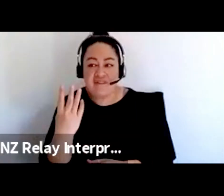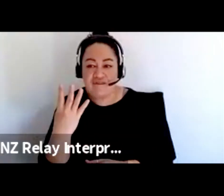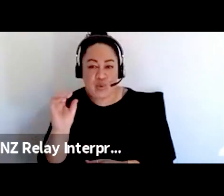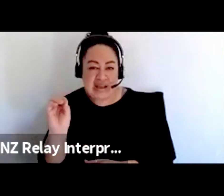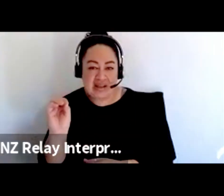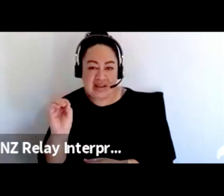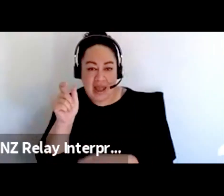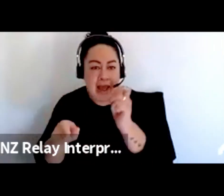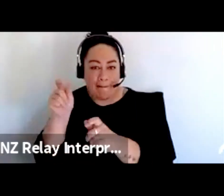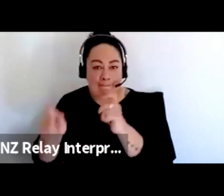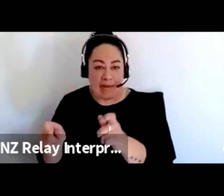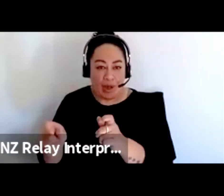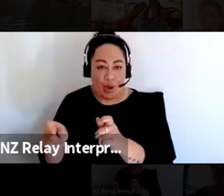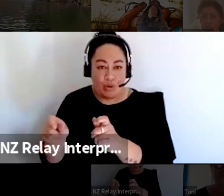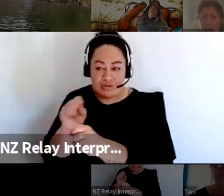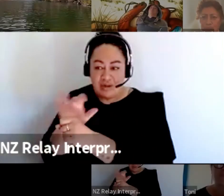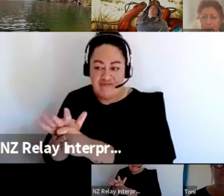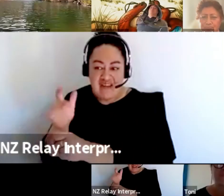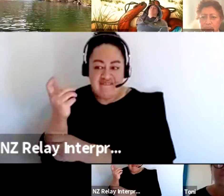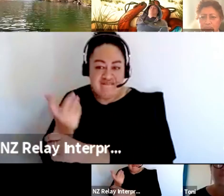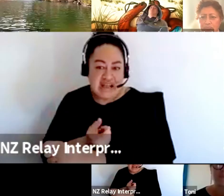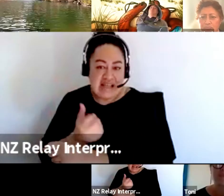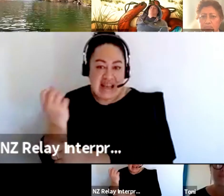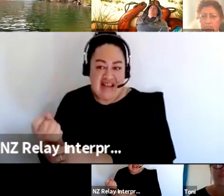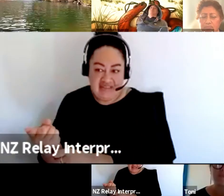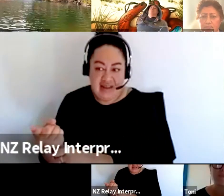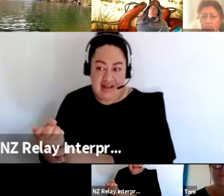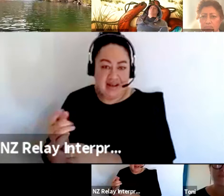being an anti-vaxxer? I work at a school.